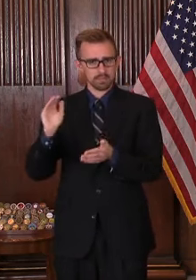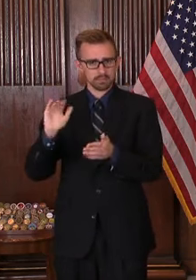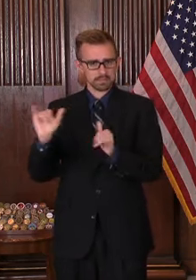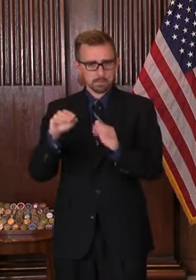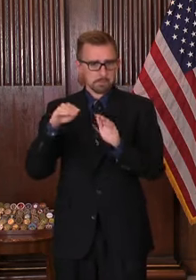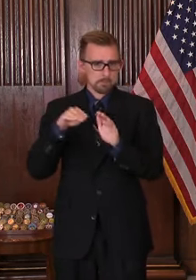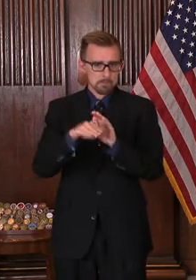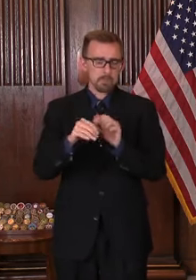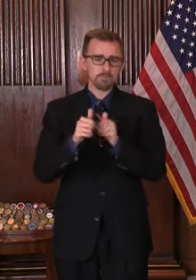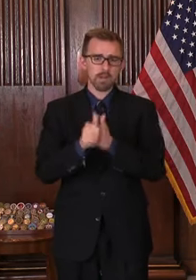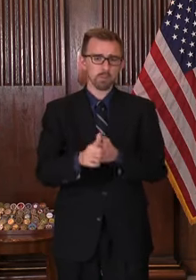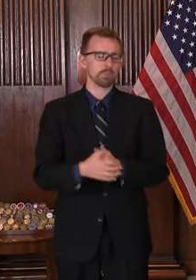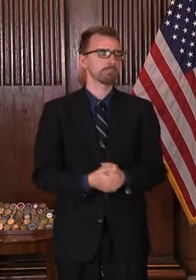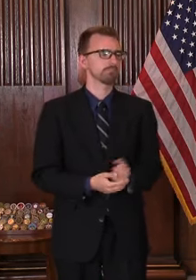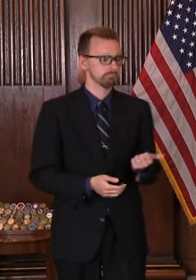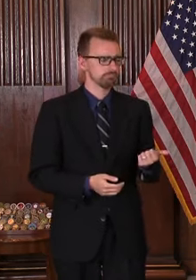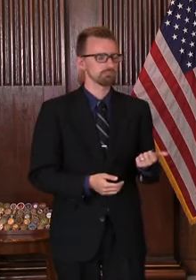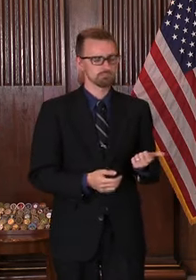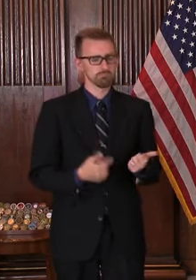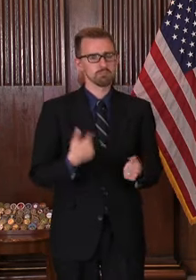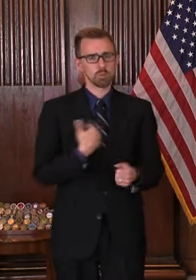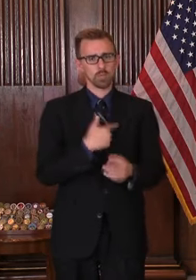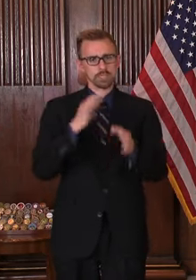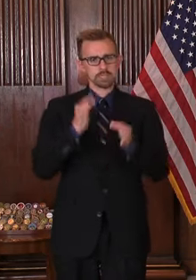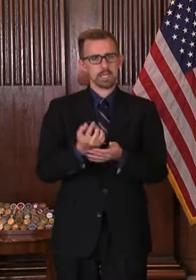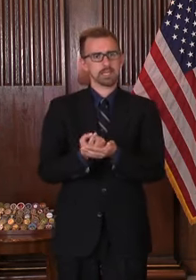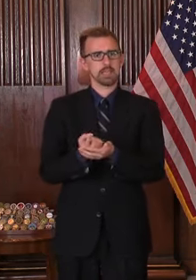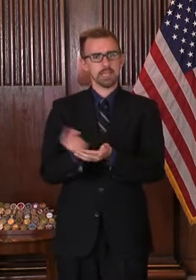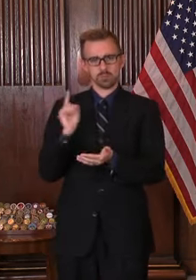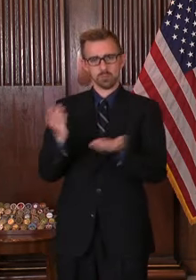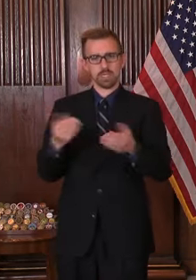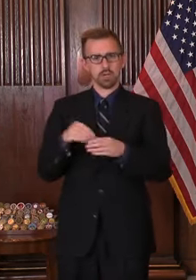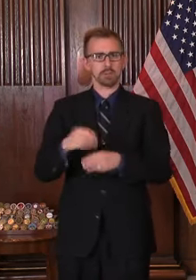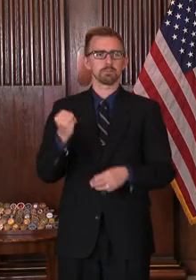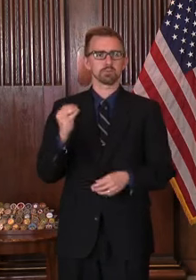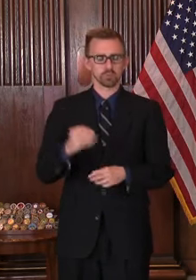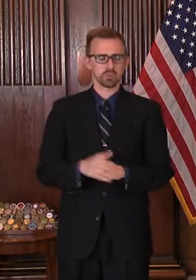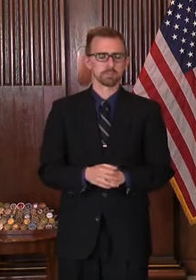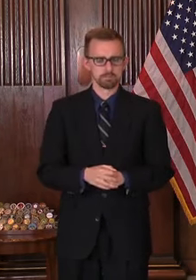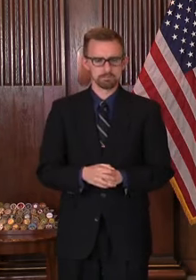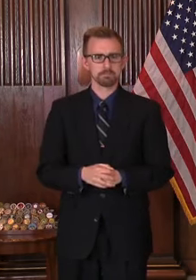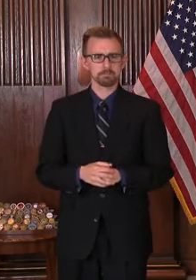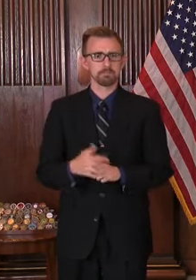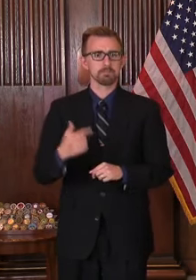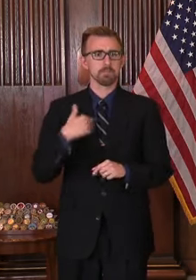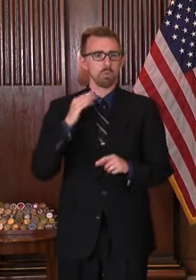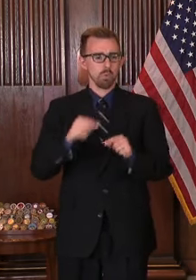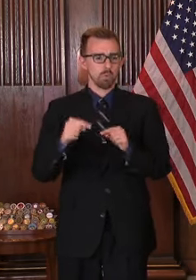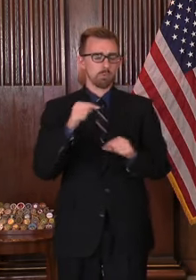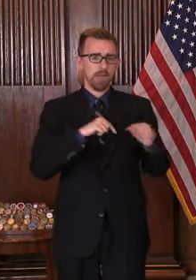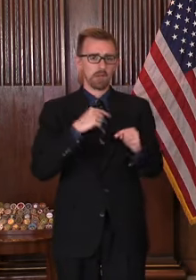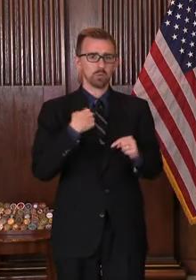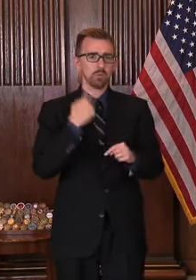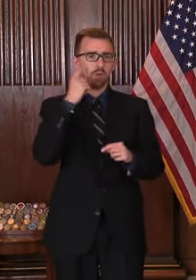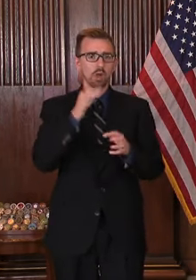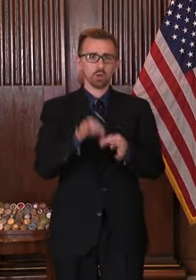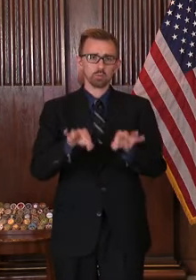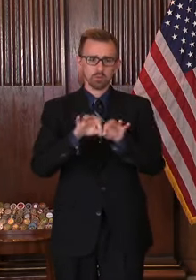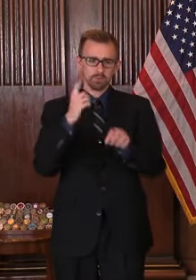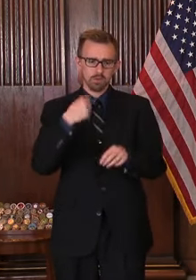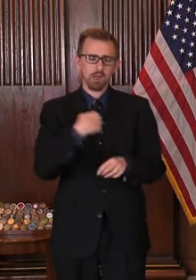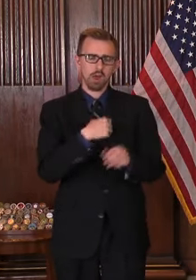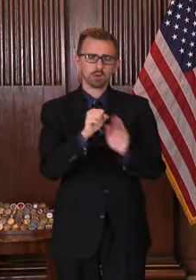With all due respect, we made that decision over a week ago here in Missouri, and I'm going to go back to what I originally said that I thought was critical for our